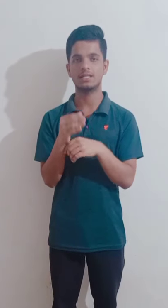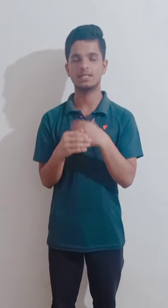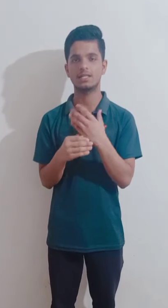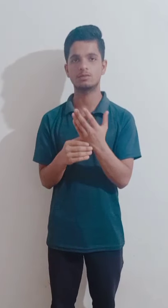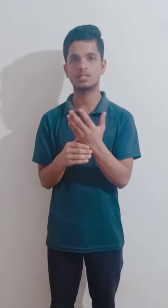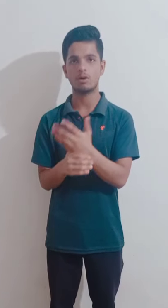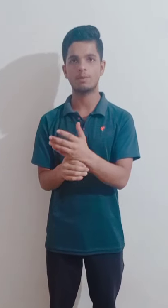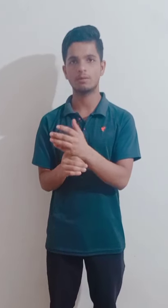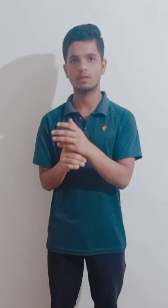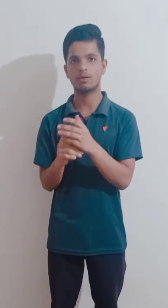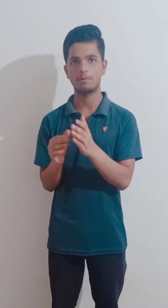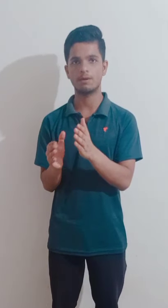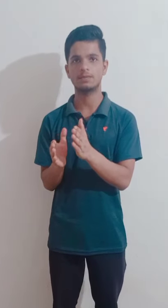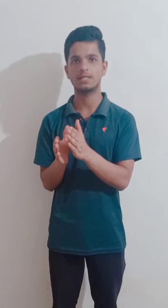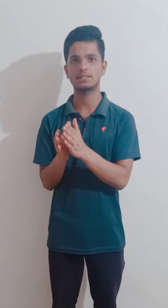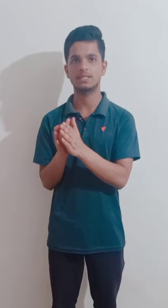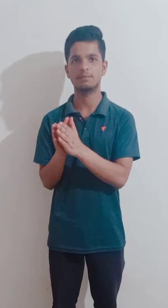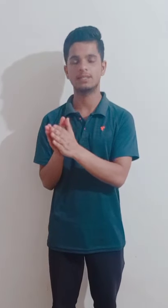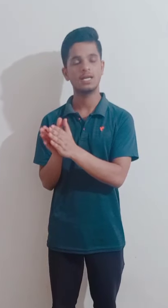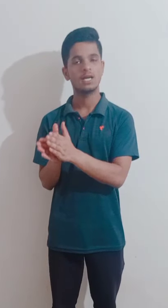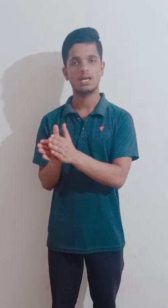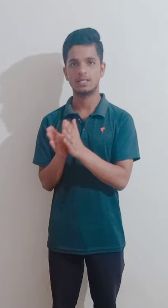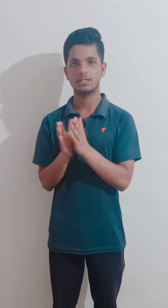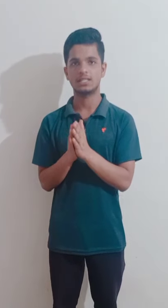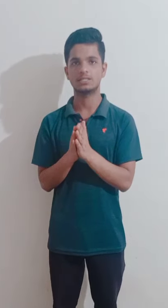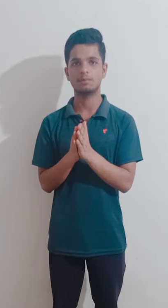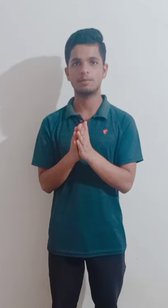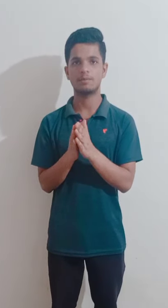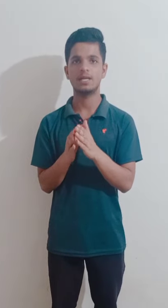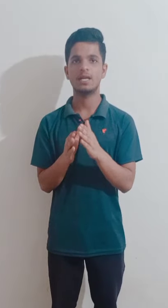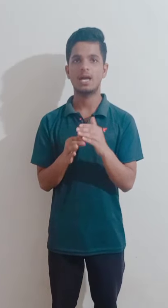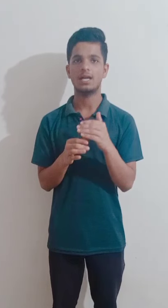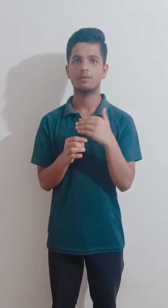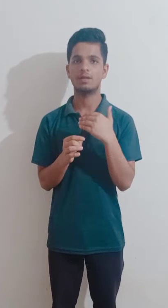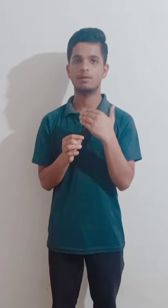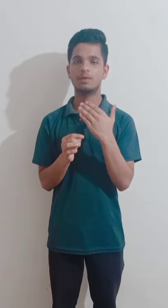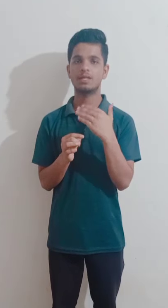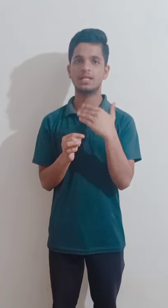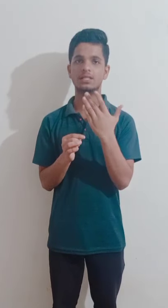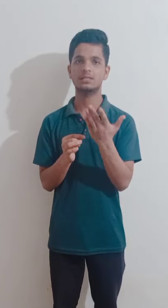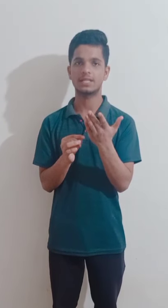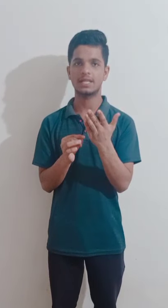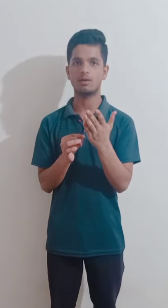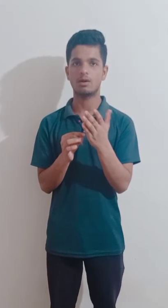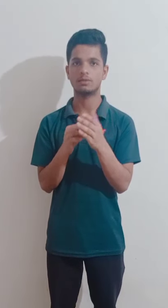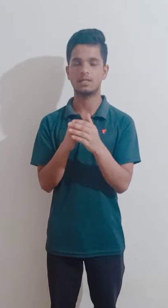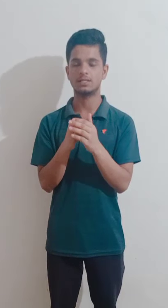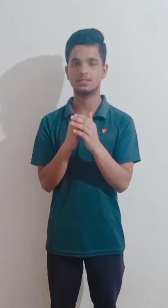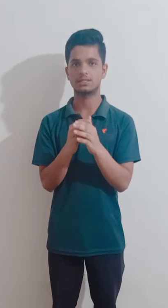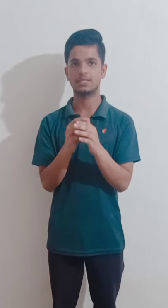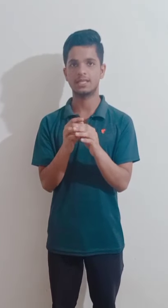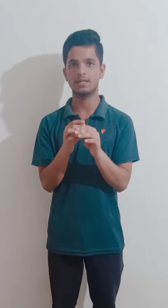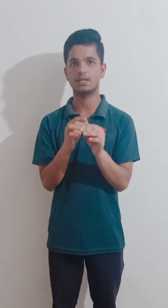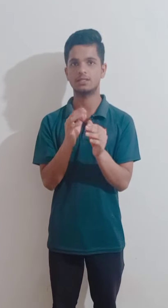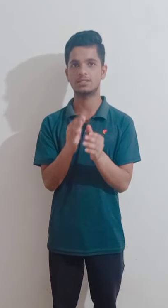the copy of that same in SCP memory. And whenever we create a second of the second string,